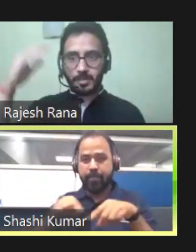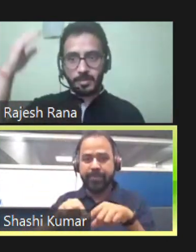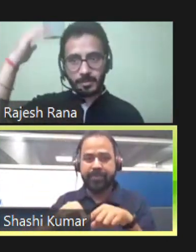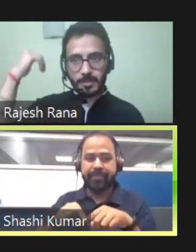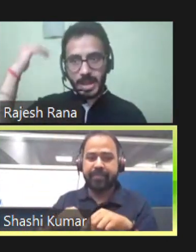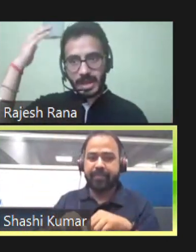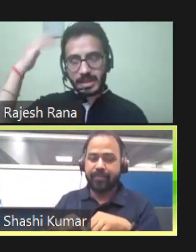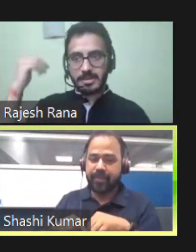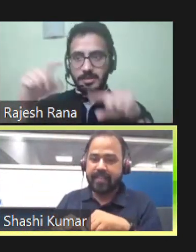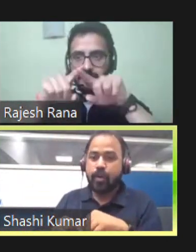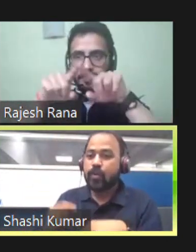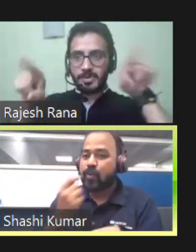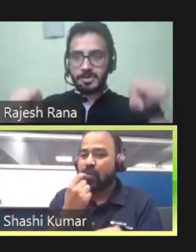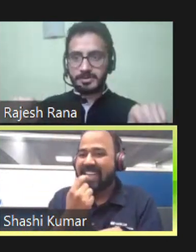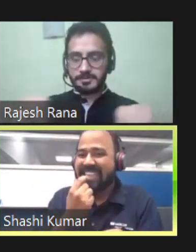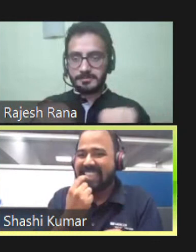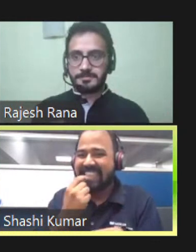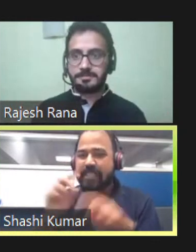Blackboard. Right?